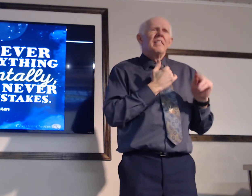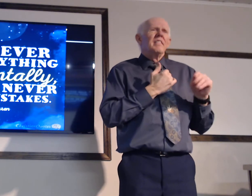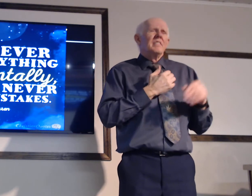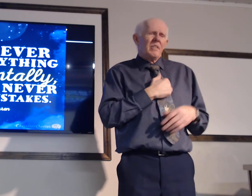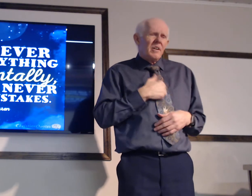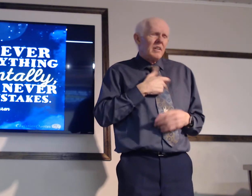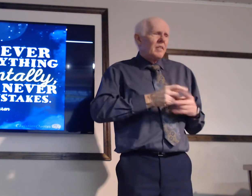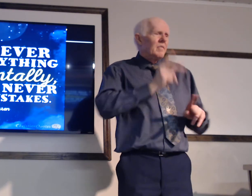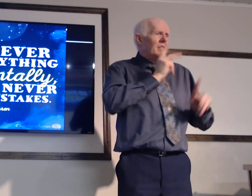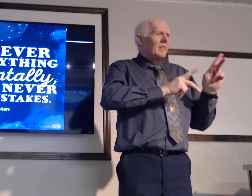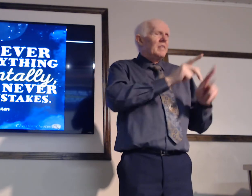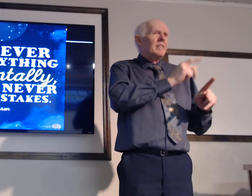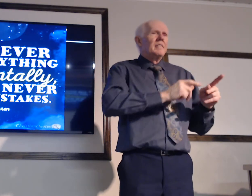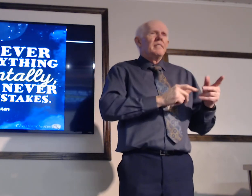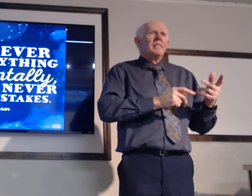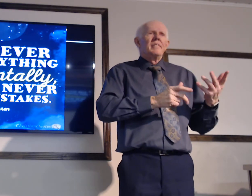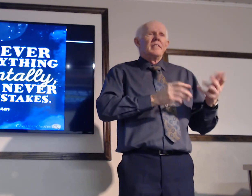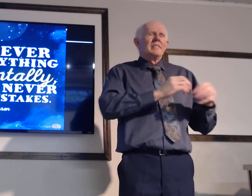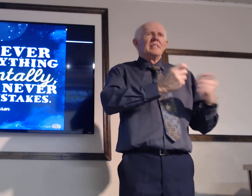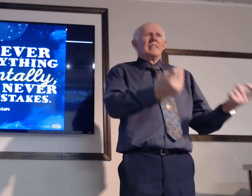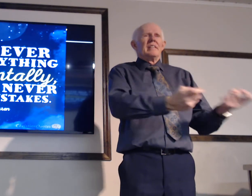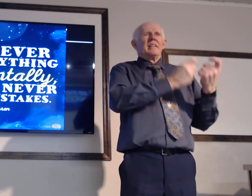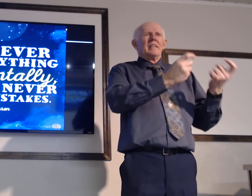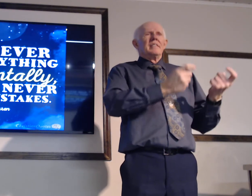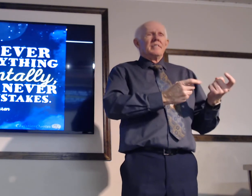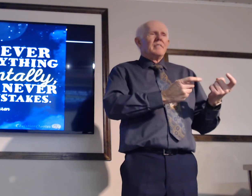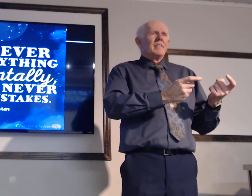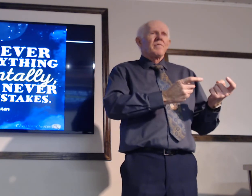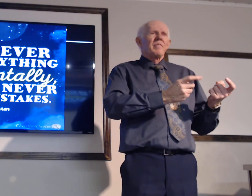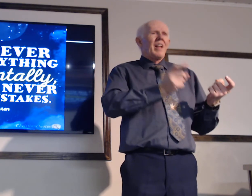sorry they had made mistakes? No. People sinned.